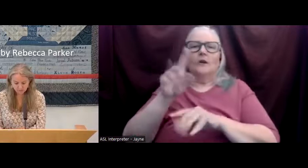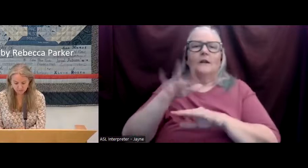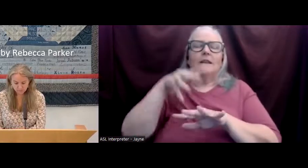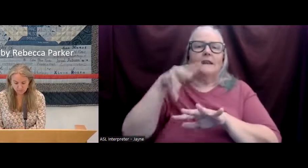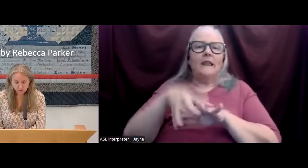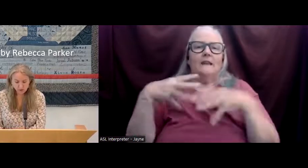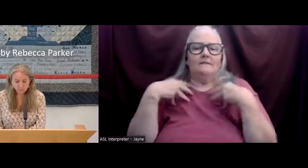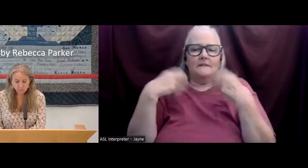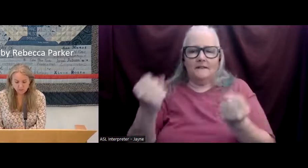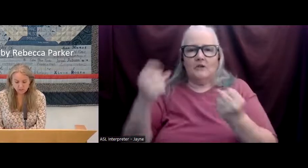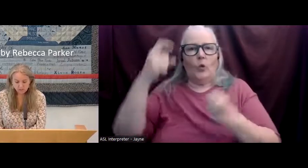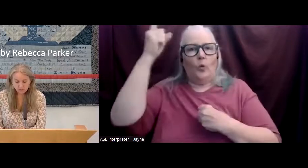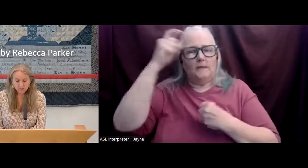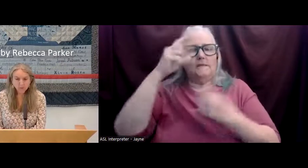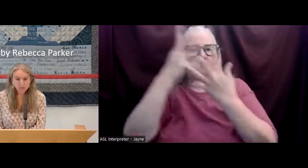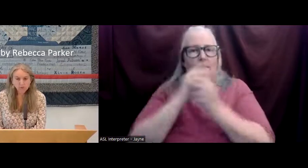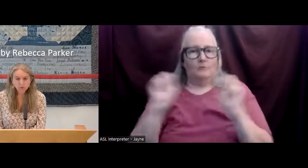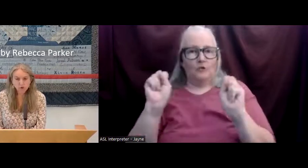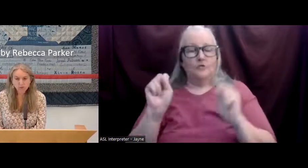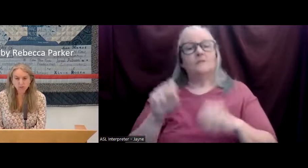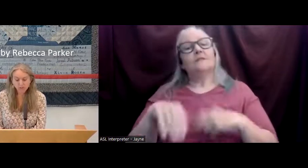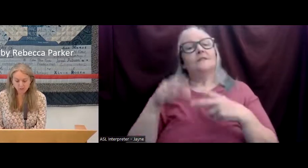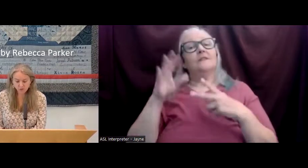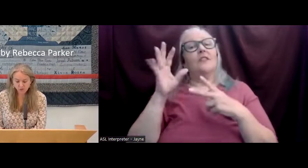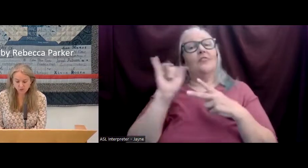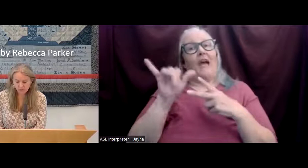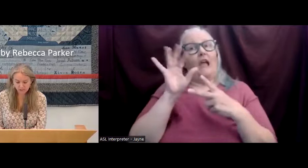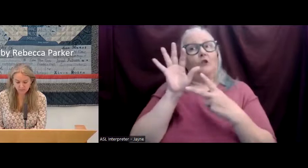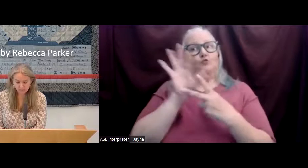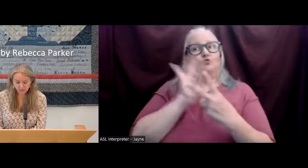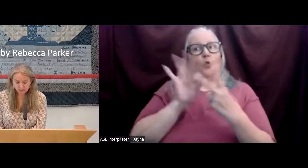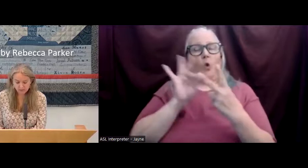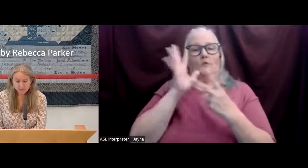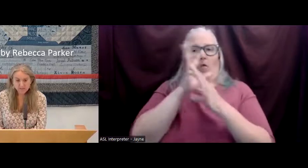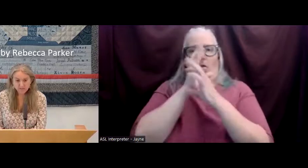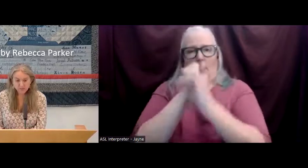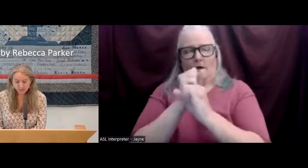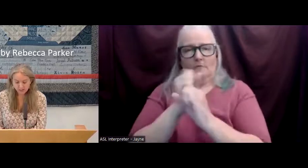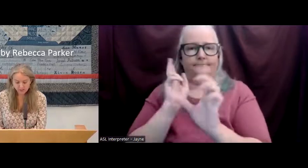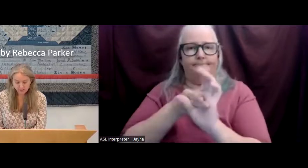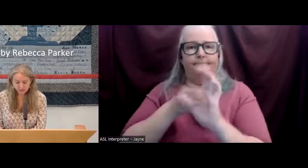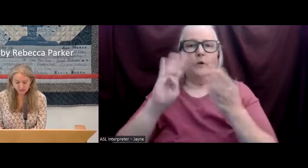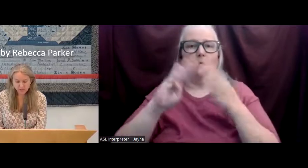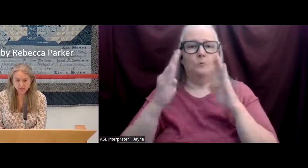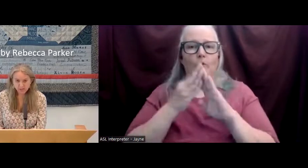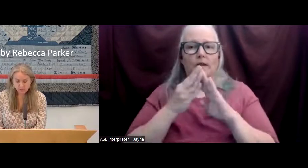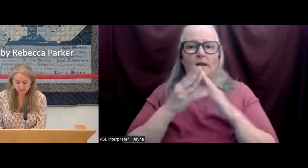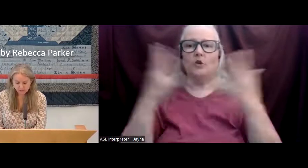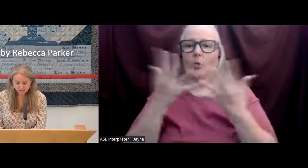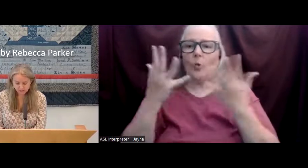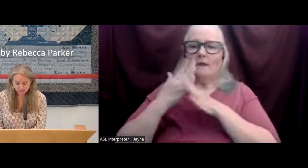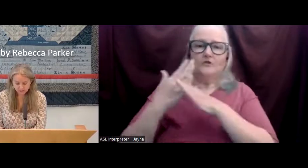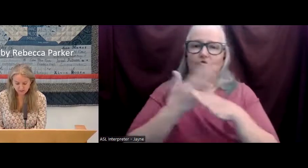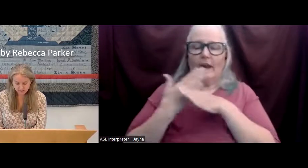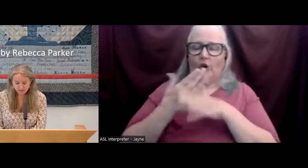liberation. More, the choice will draw you into community, the endeavor shared, the heritage